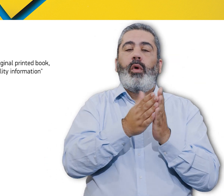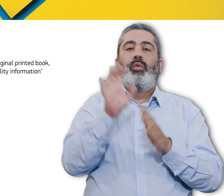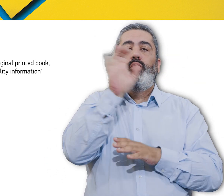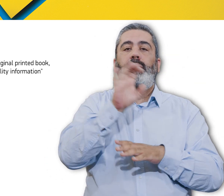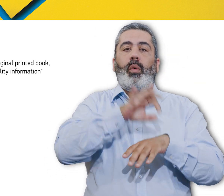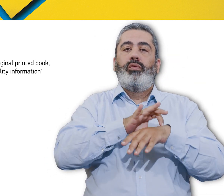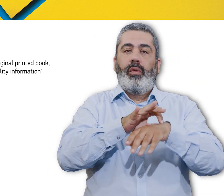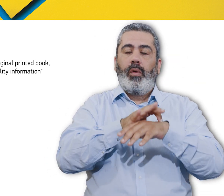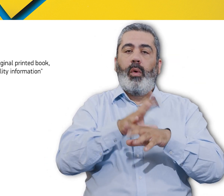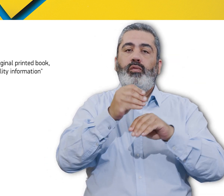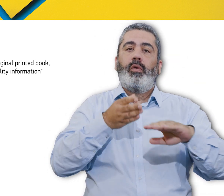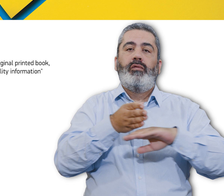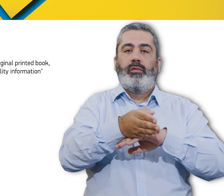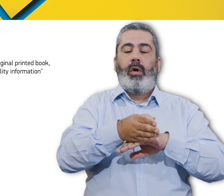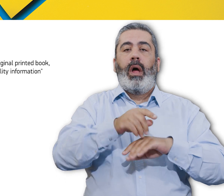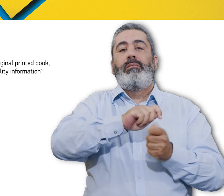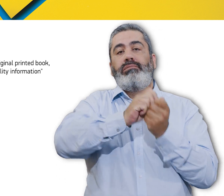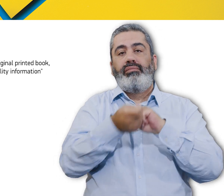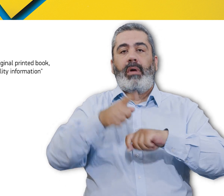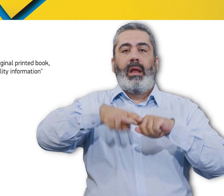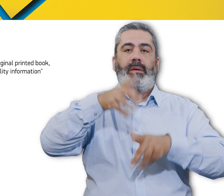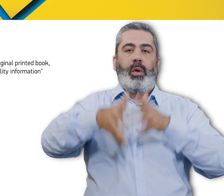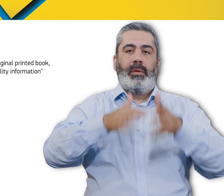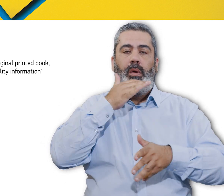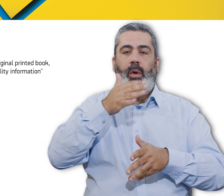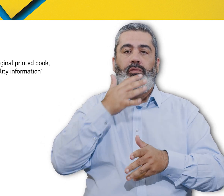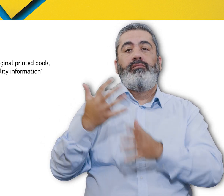Accessibility Information in Audio and Subtitling.